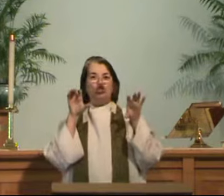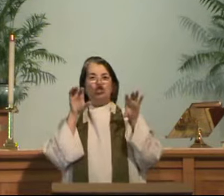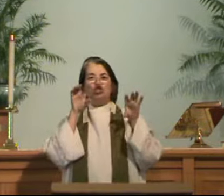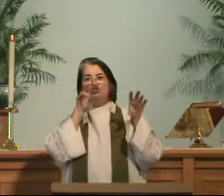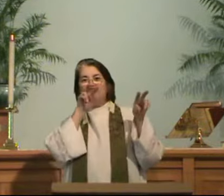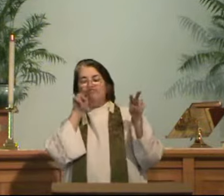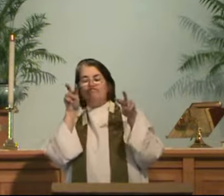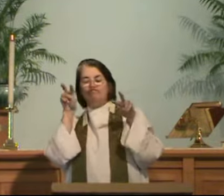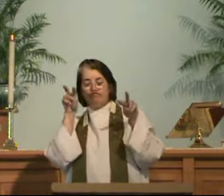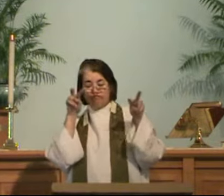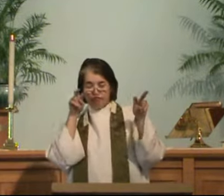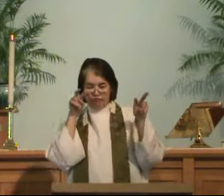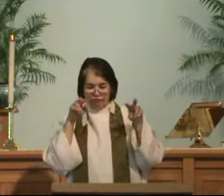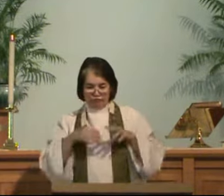watch.